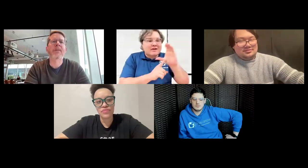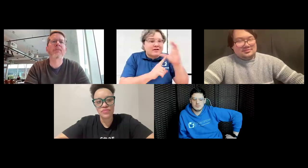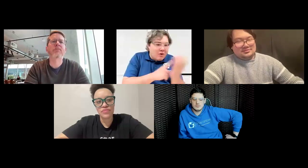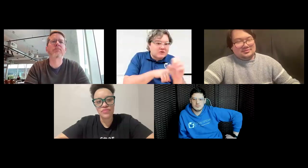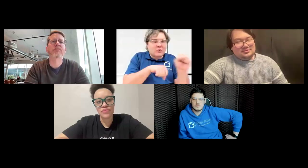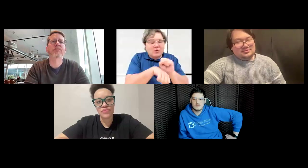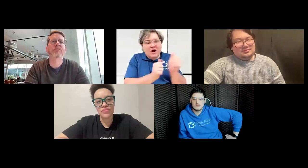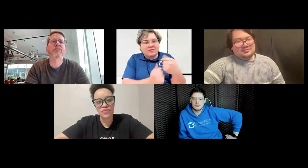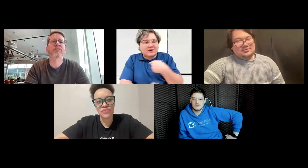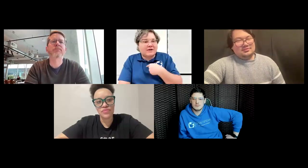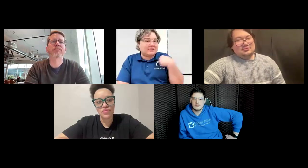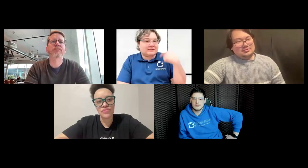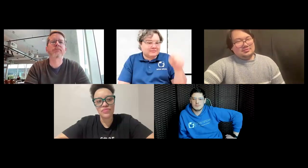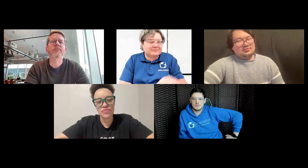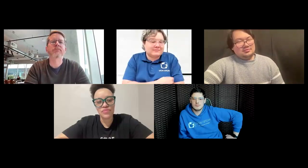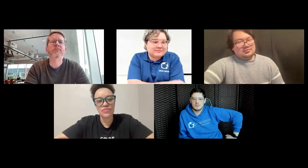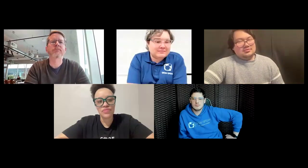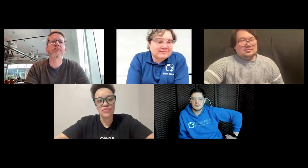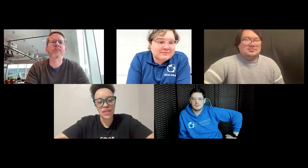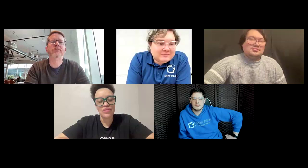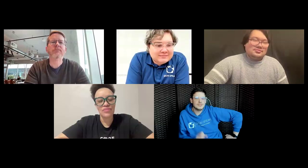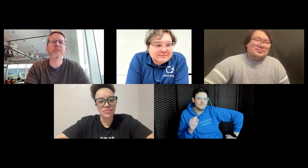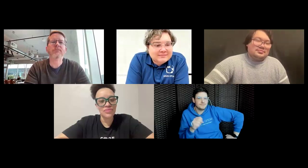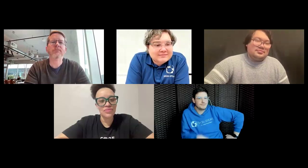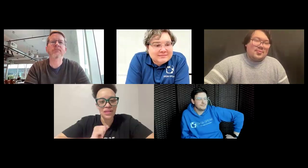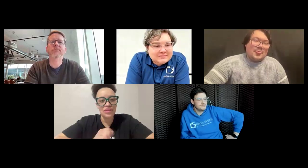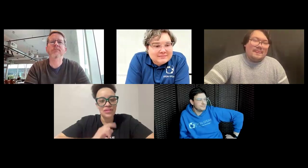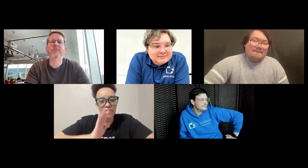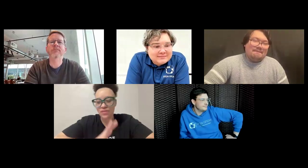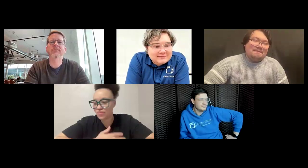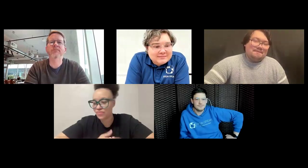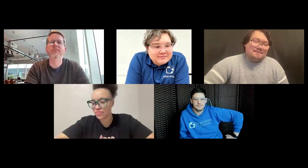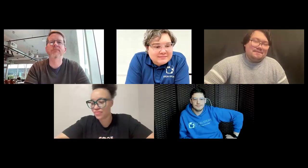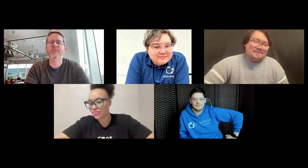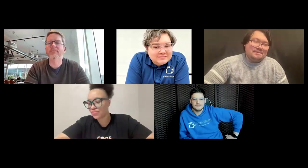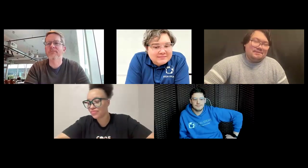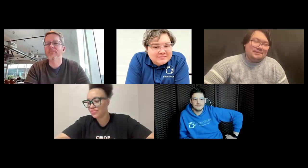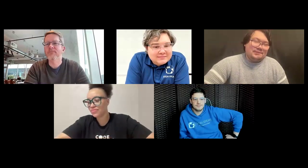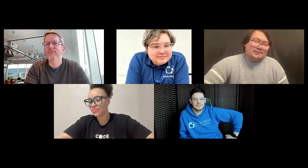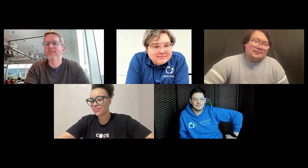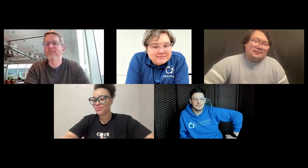collaboration, trying to understand deaf culture and working with us from our investors, which has been really rewarding. That's